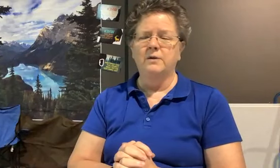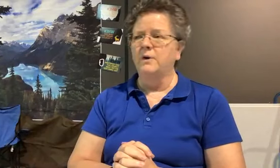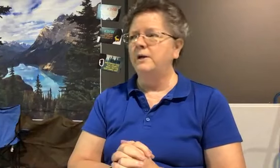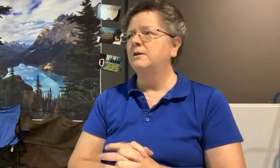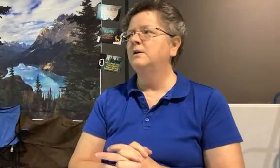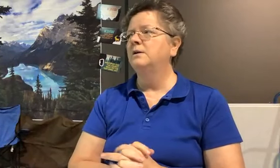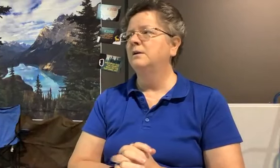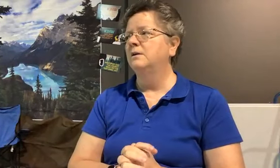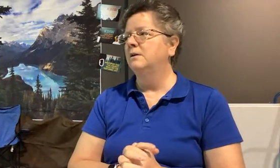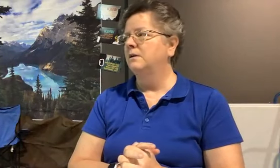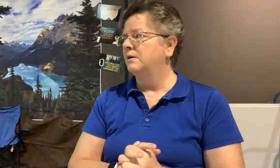away.